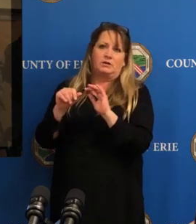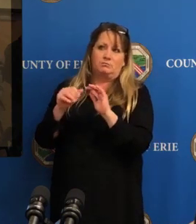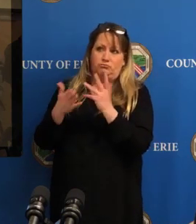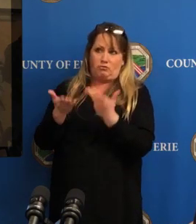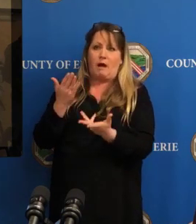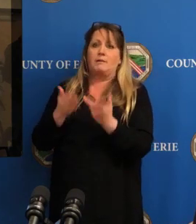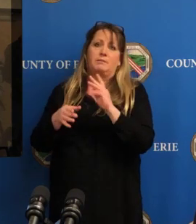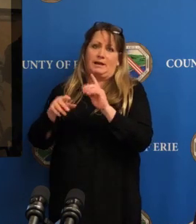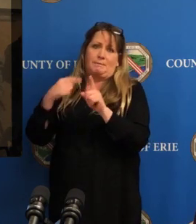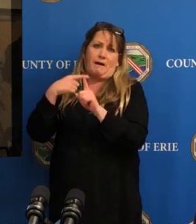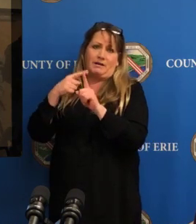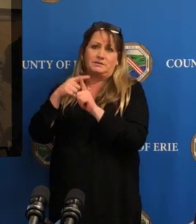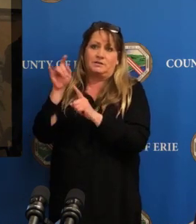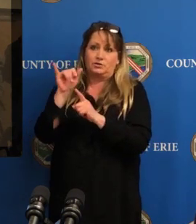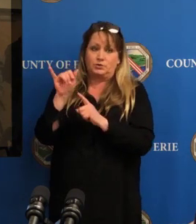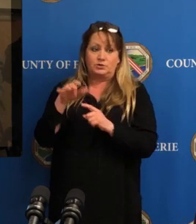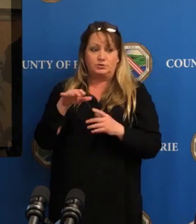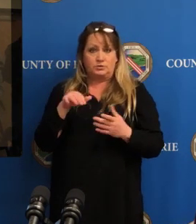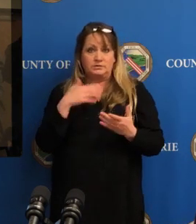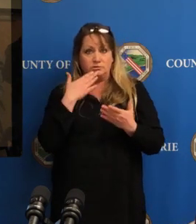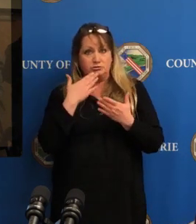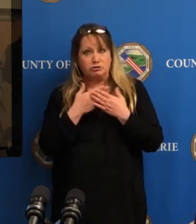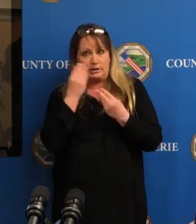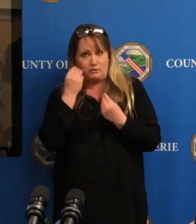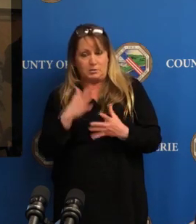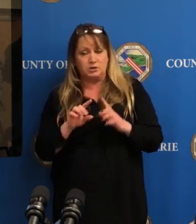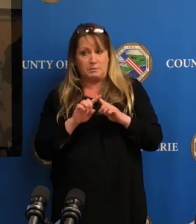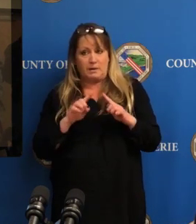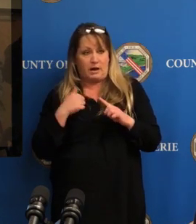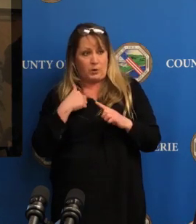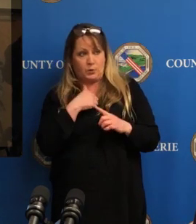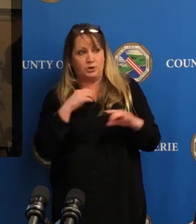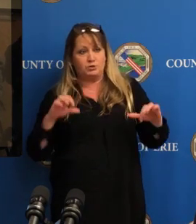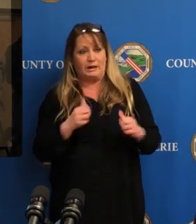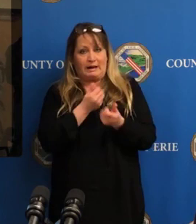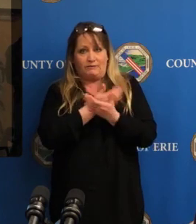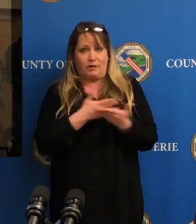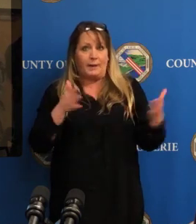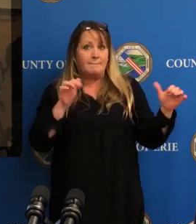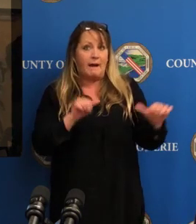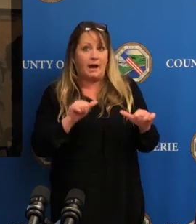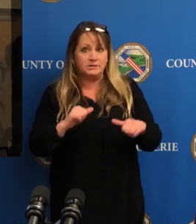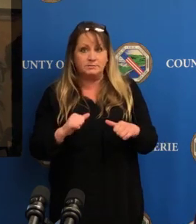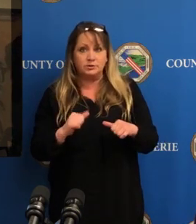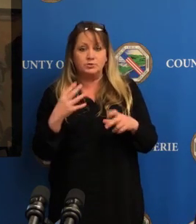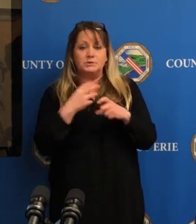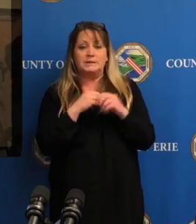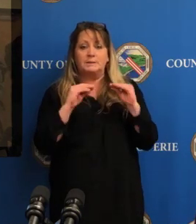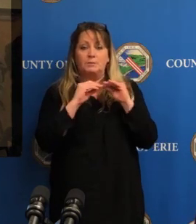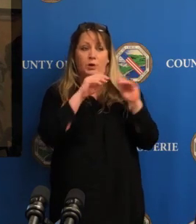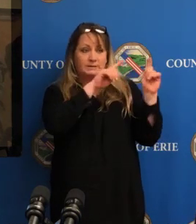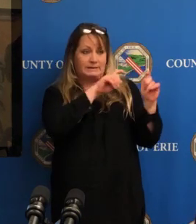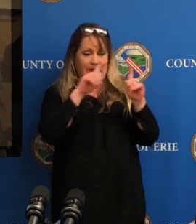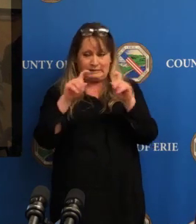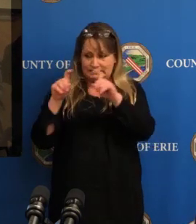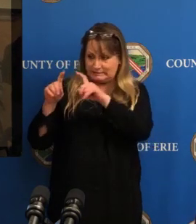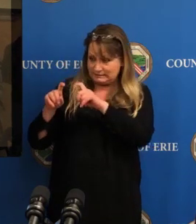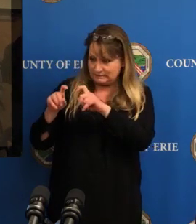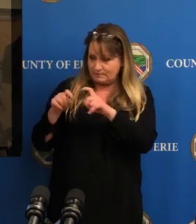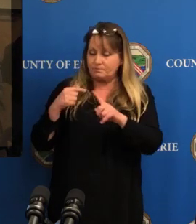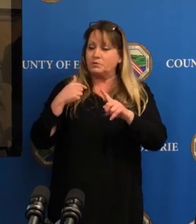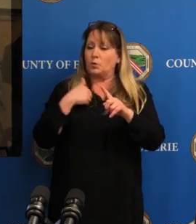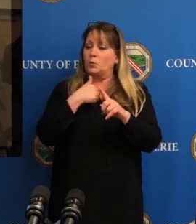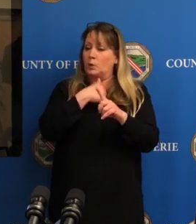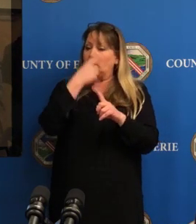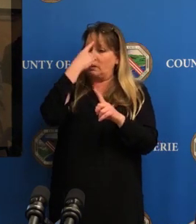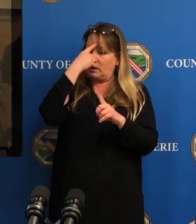that also gives some good information. We're doing everything we can to get enough tests to test the people that we